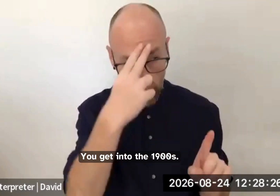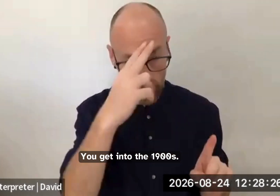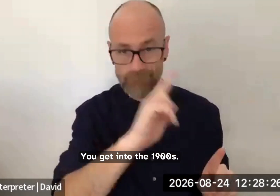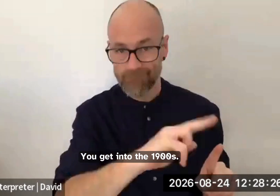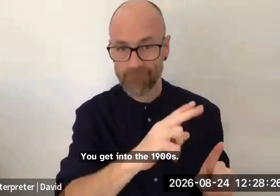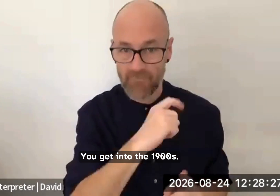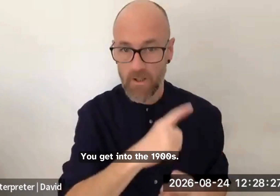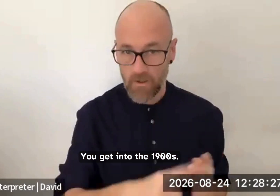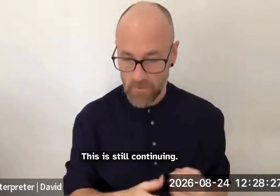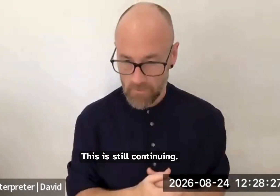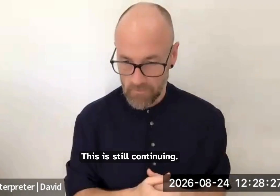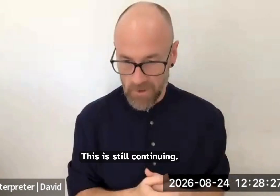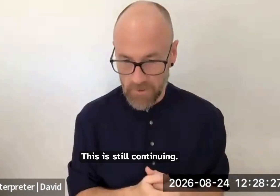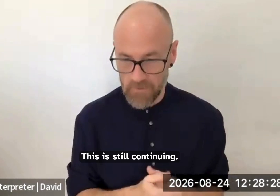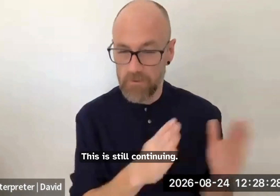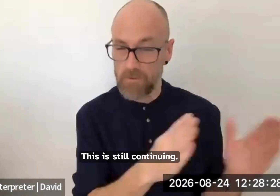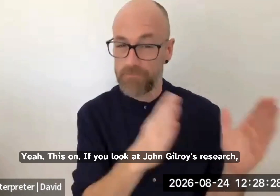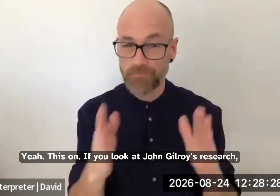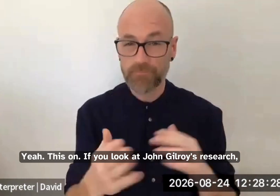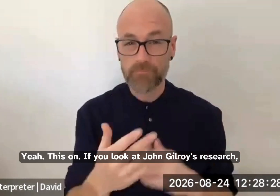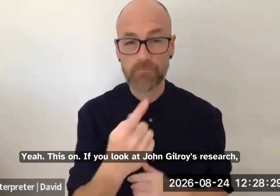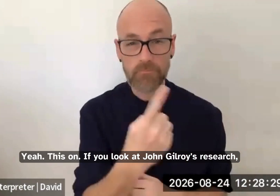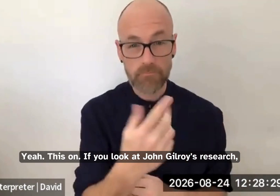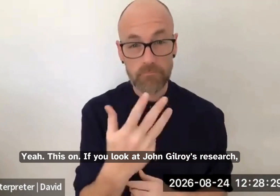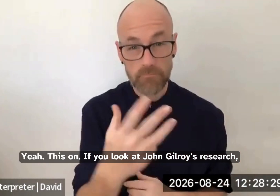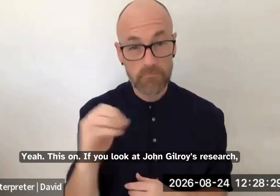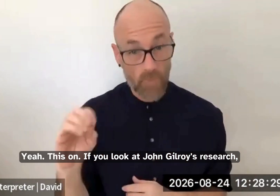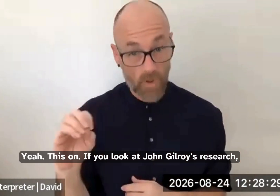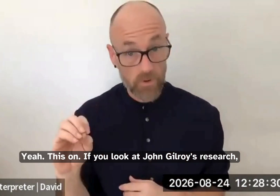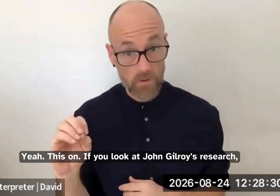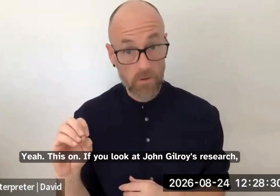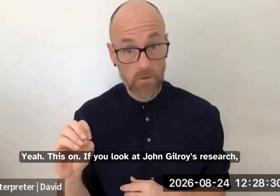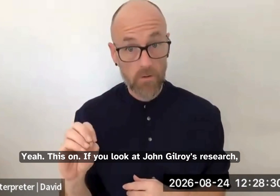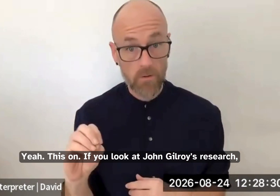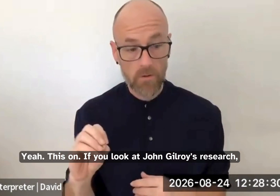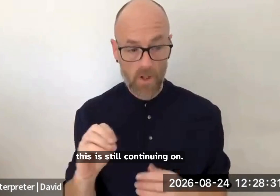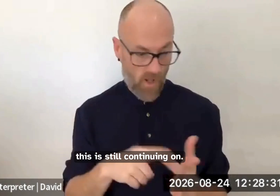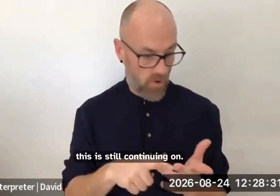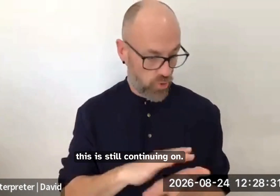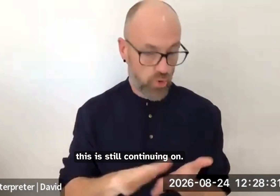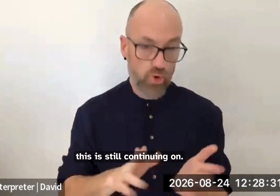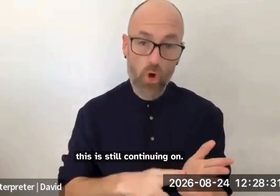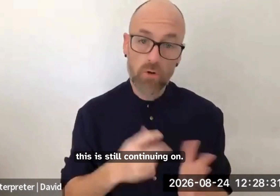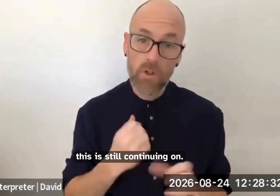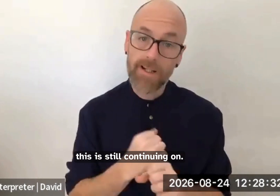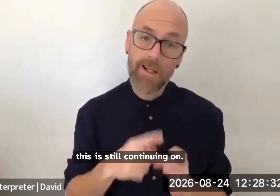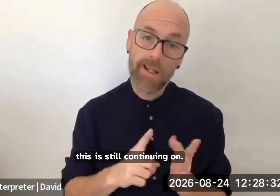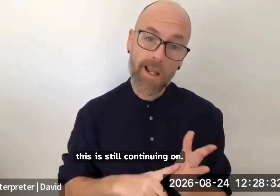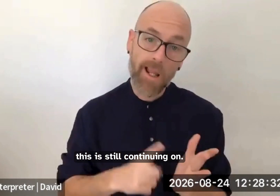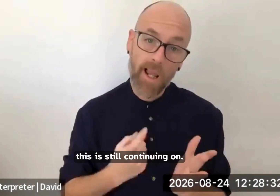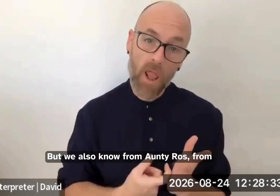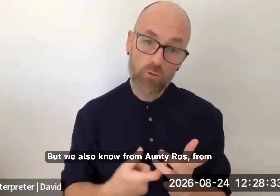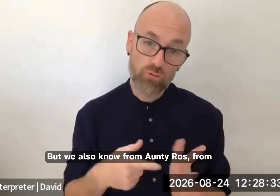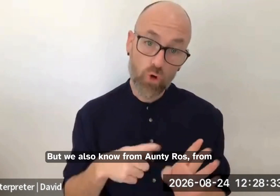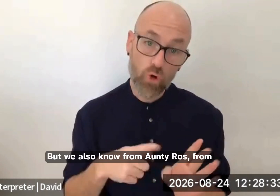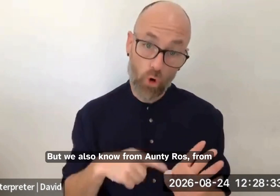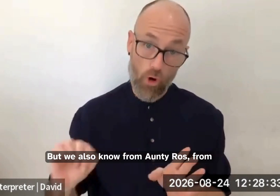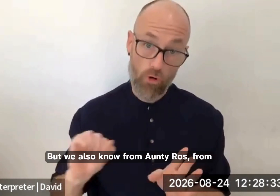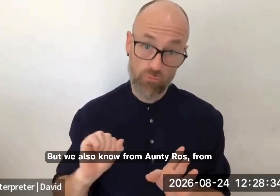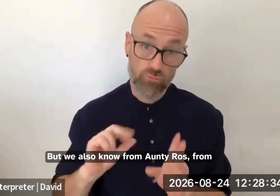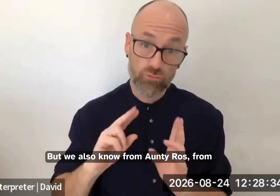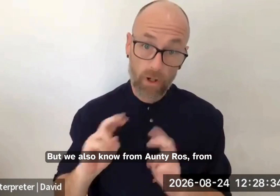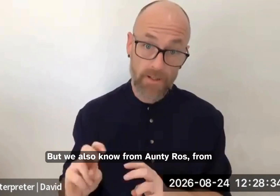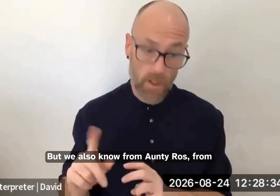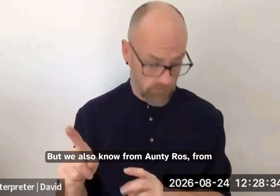the 1900s, this is still continuing on. If you look at John Gilroy's research, this is still continuing on. But we